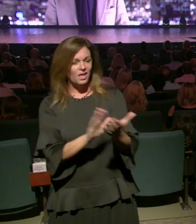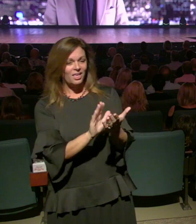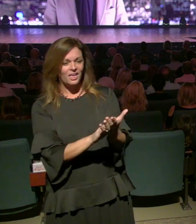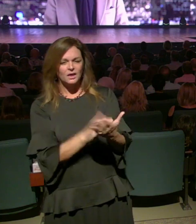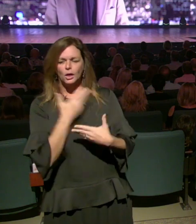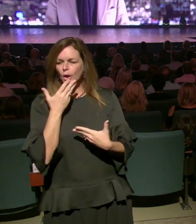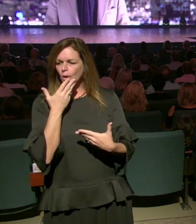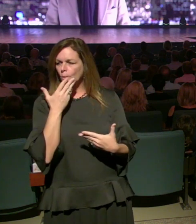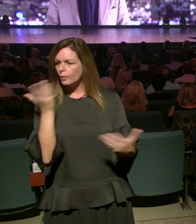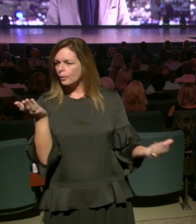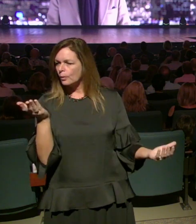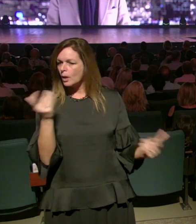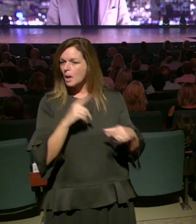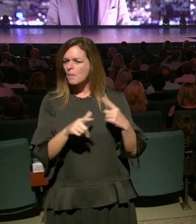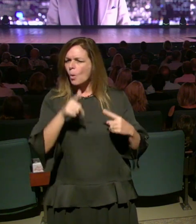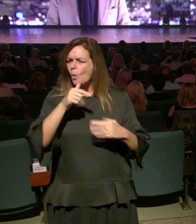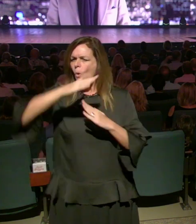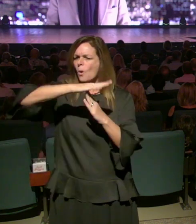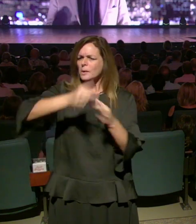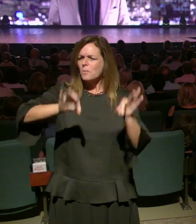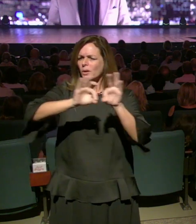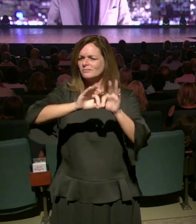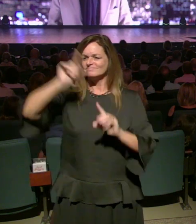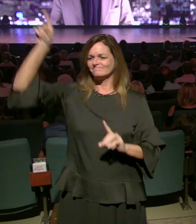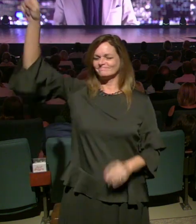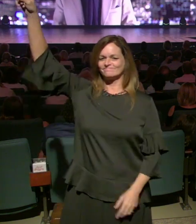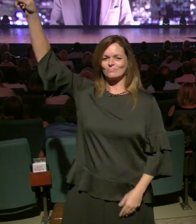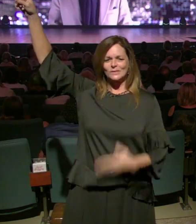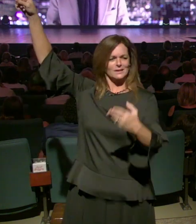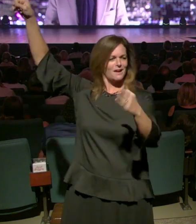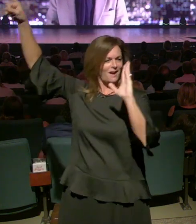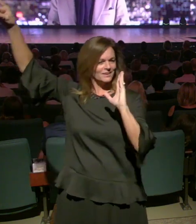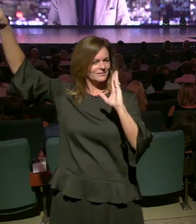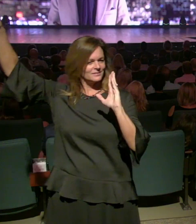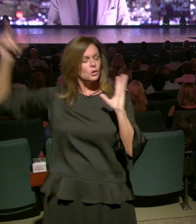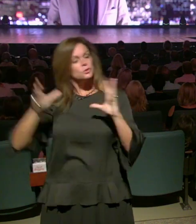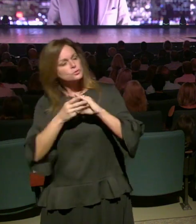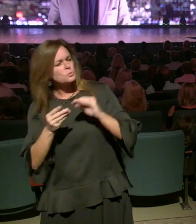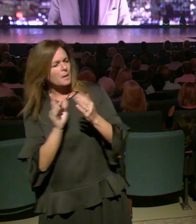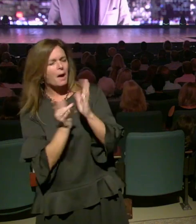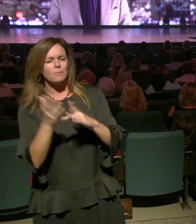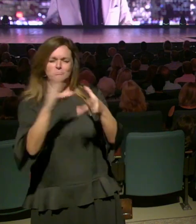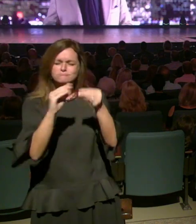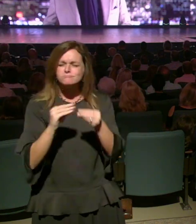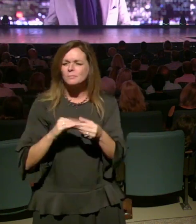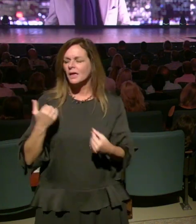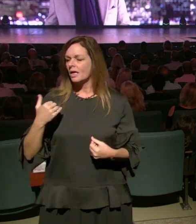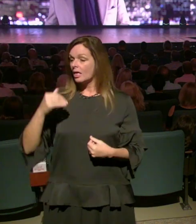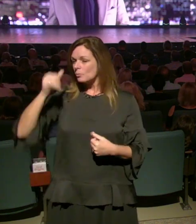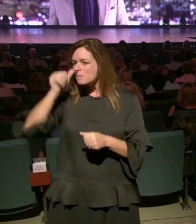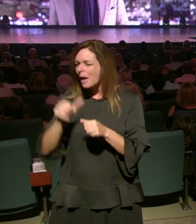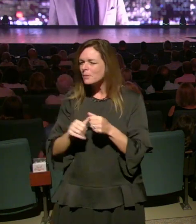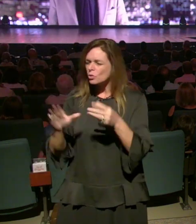has not overlooked you. He sees you. There's a story in the Bible that Jesus tells us about the prodigal son who, after running away